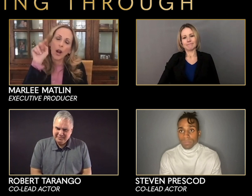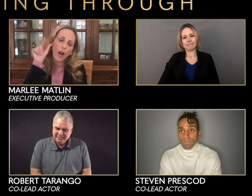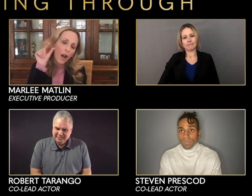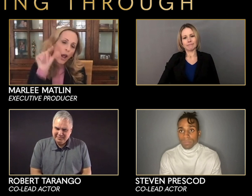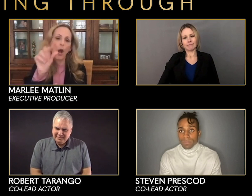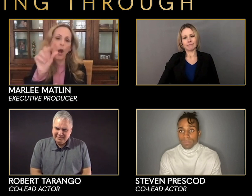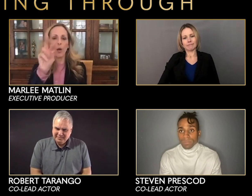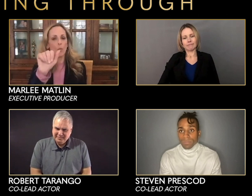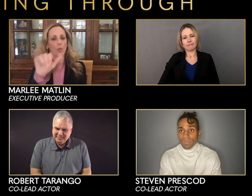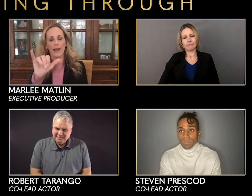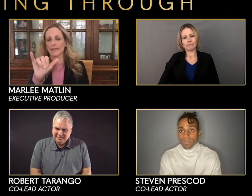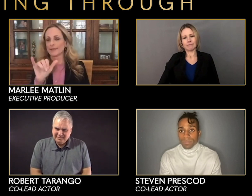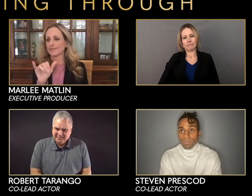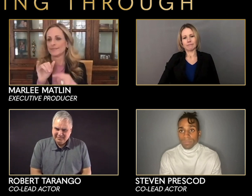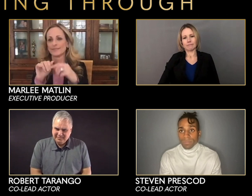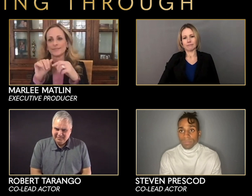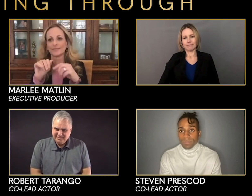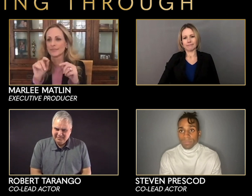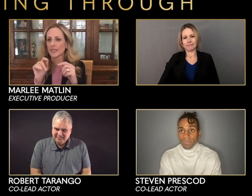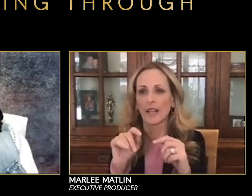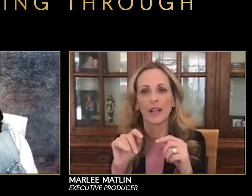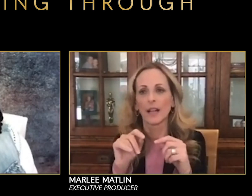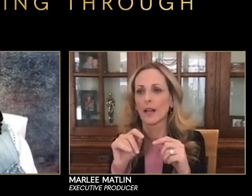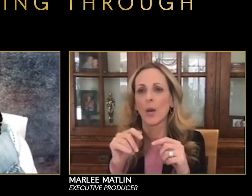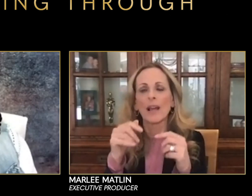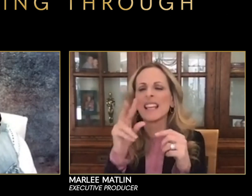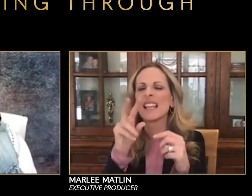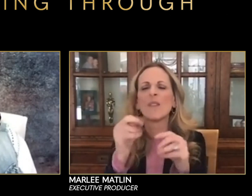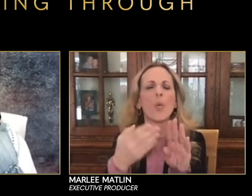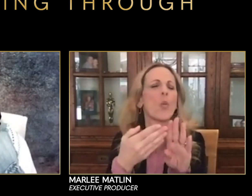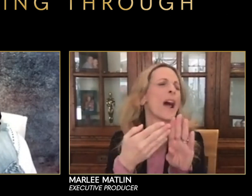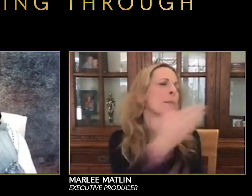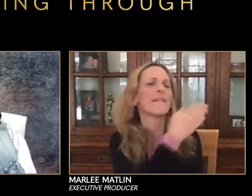We have come a long way,